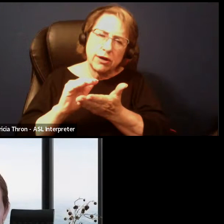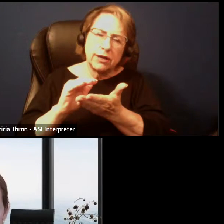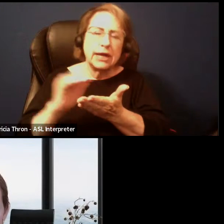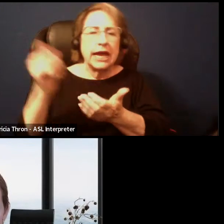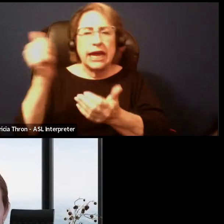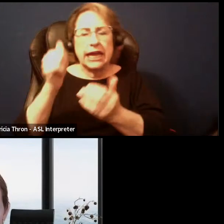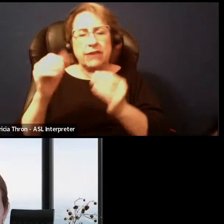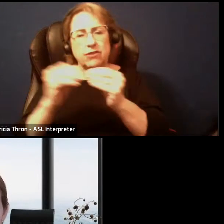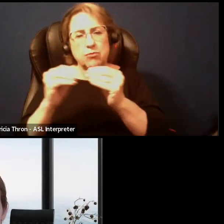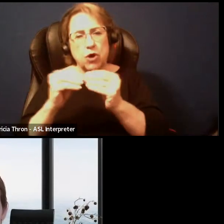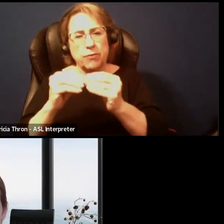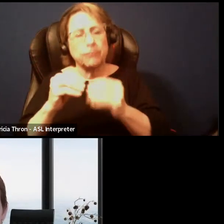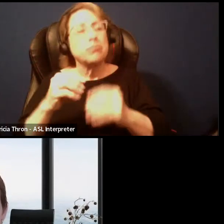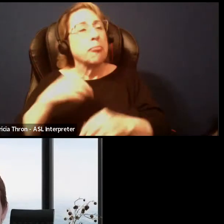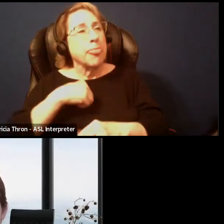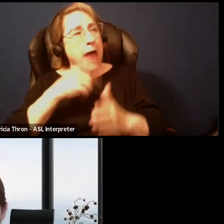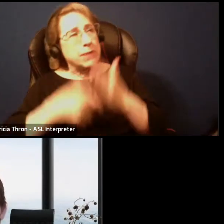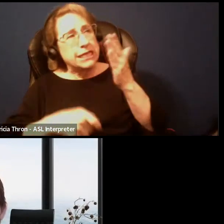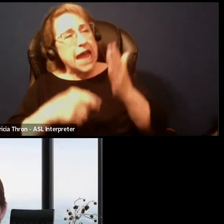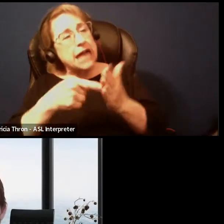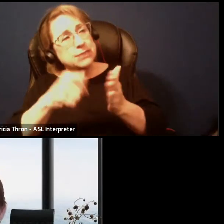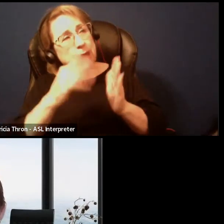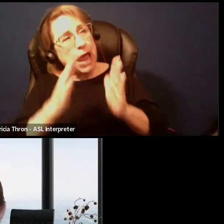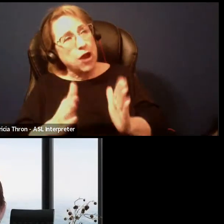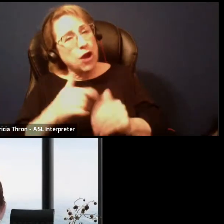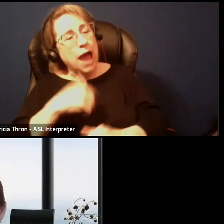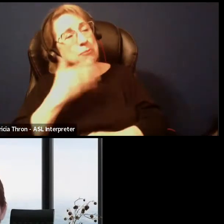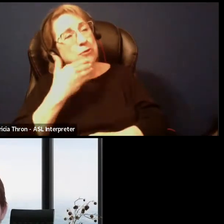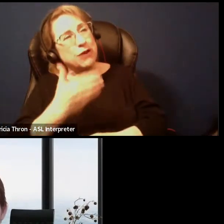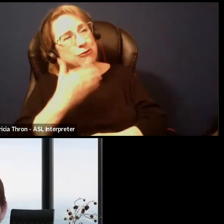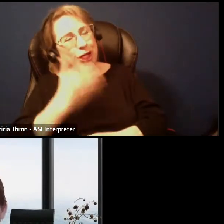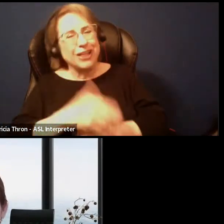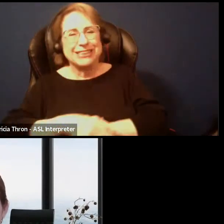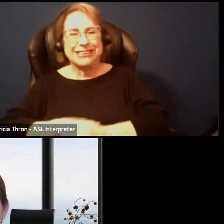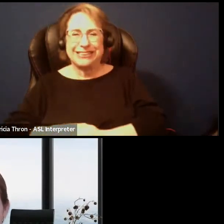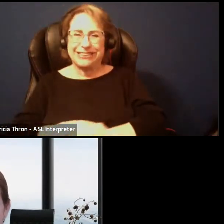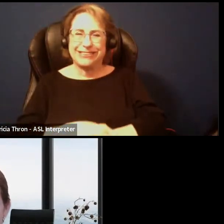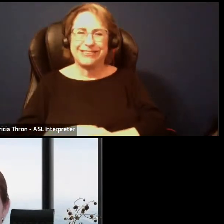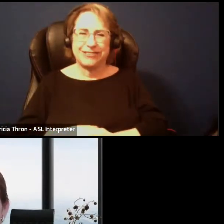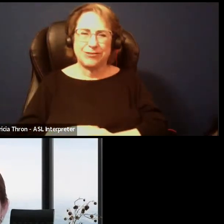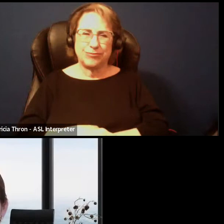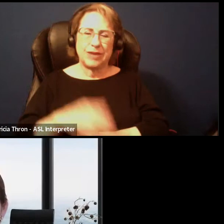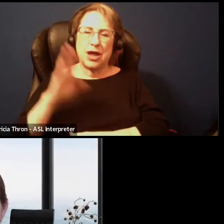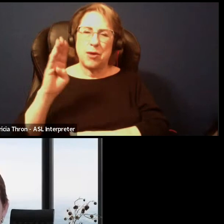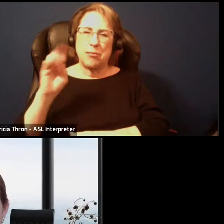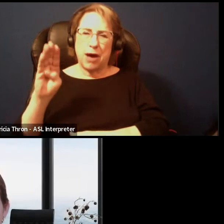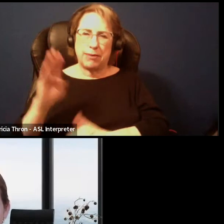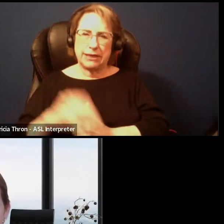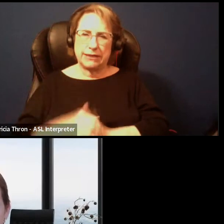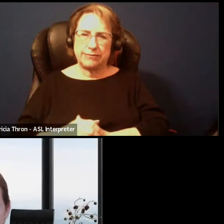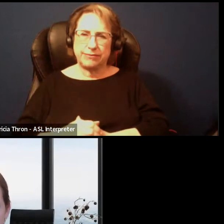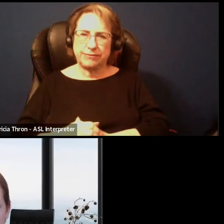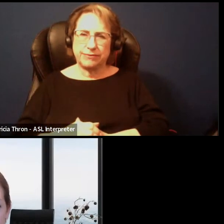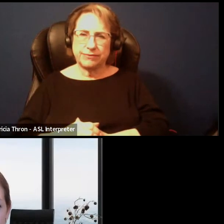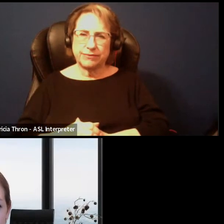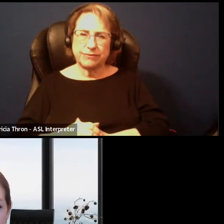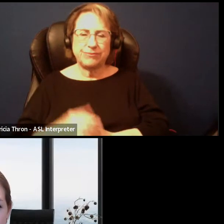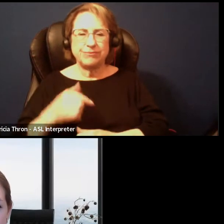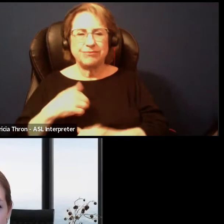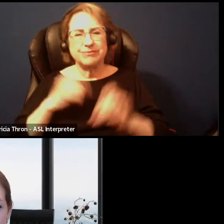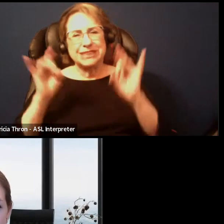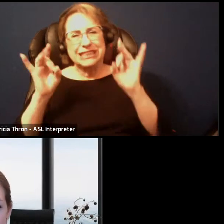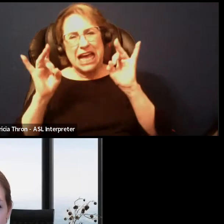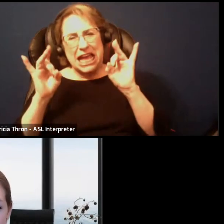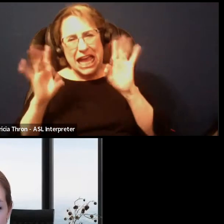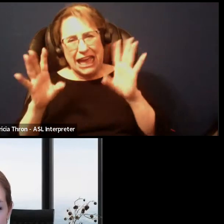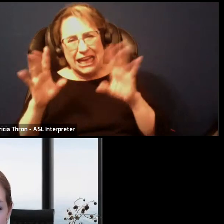As a taxpayer, I'm grateful. Completely. Okay, Bob. Yeah, I hate to ask this question at